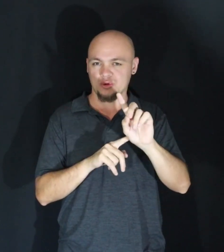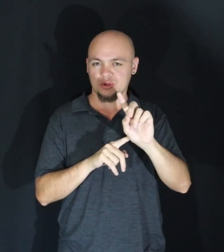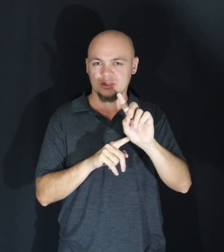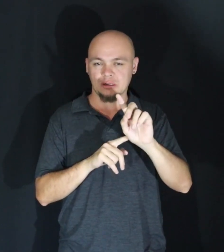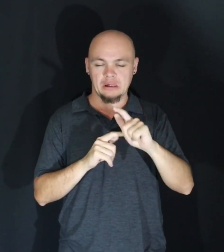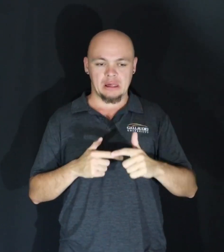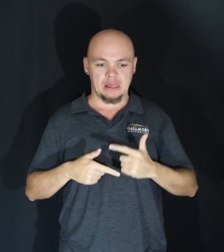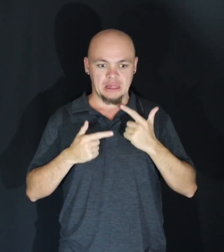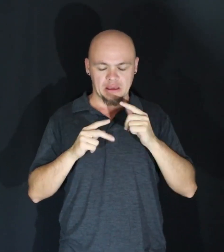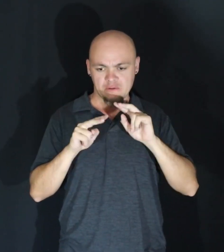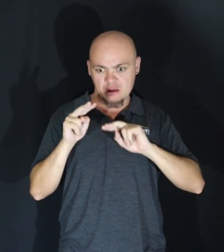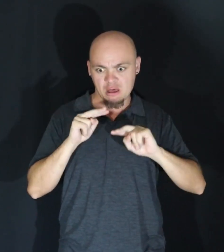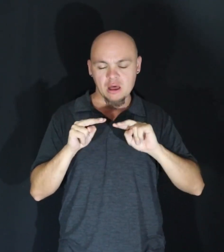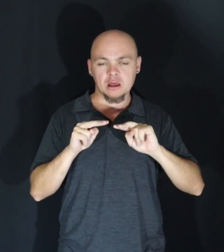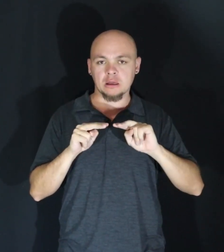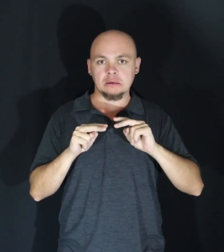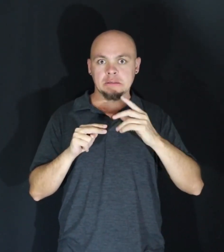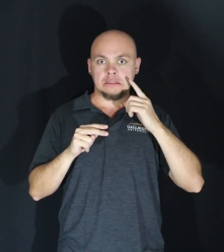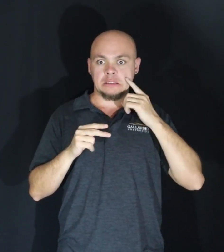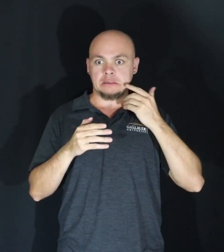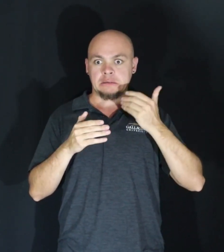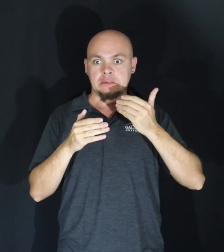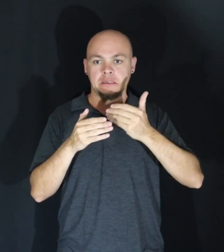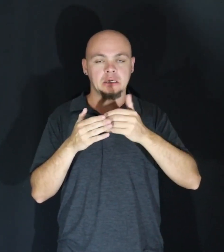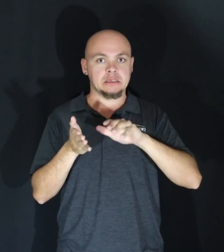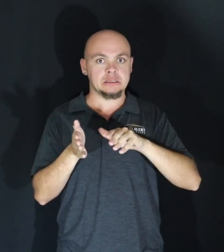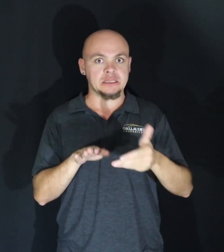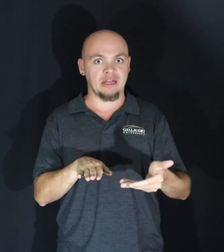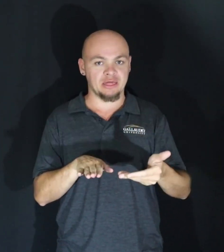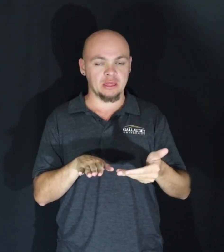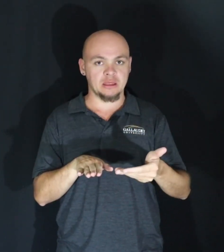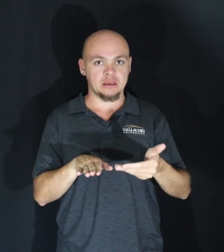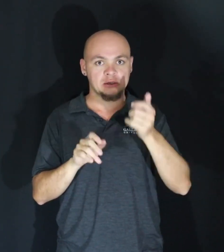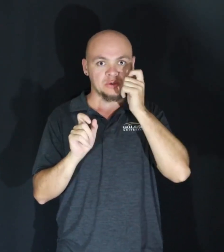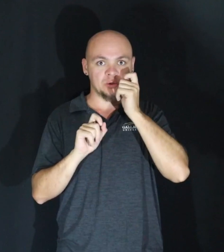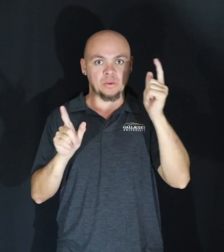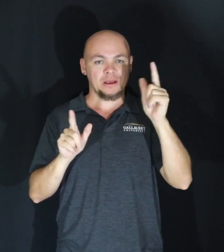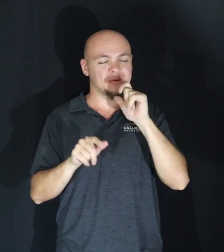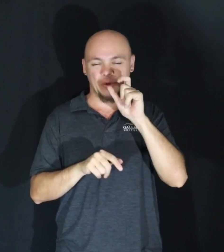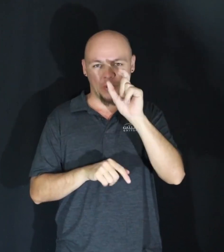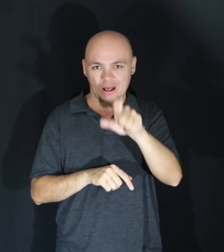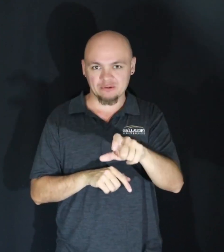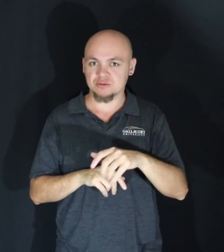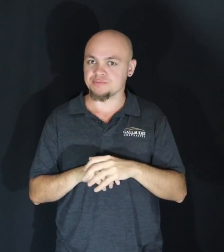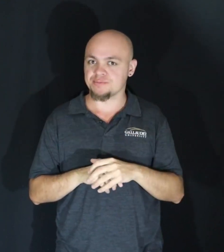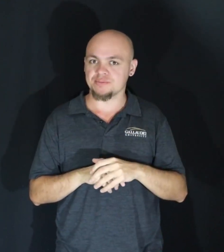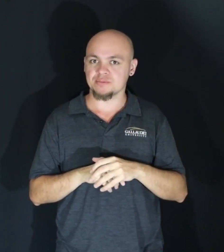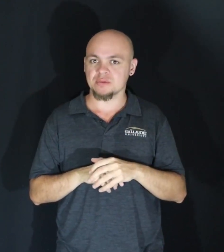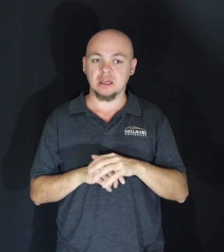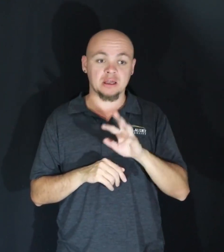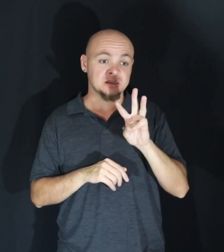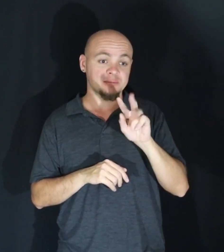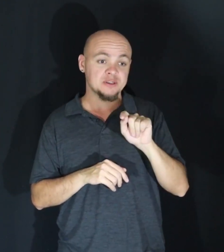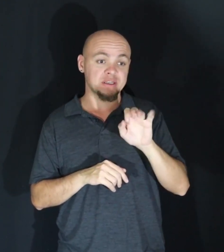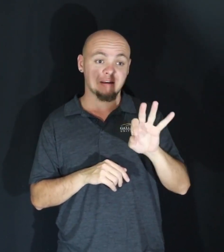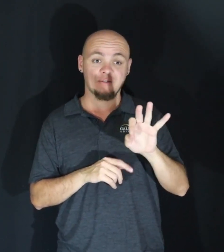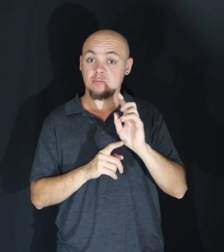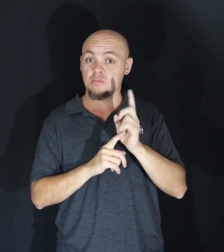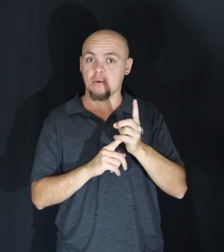life, staring at your own immortality to wake up. You can bypass the WTF